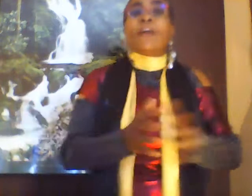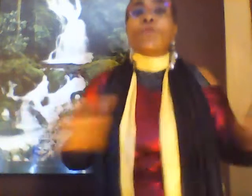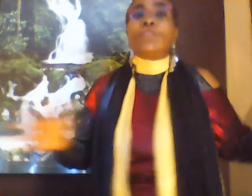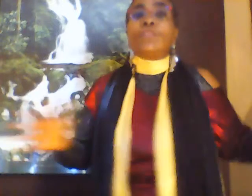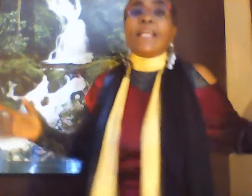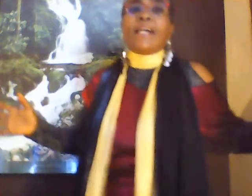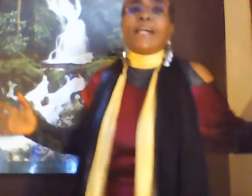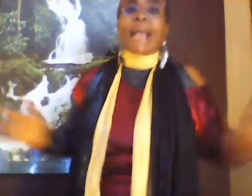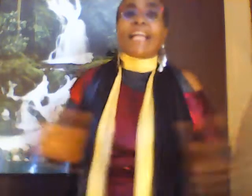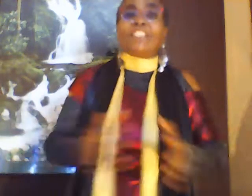huecos la caja,